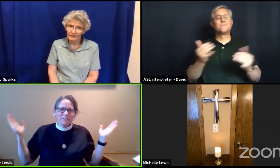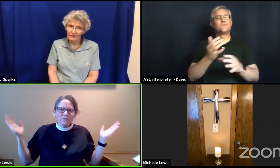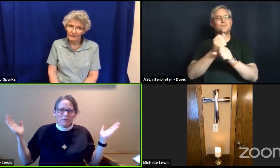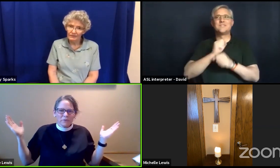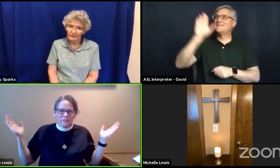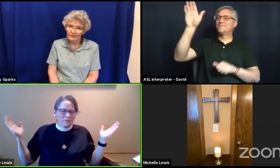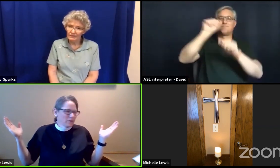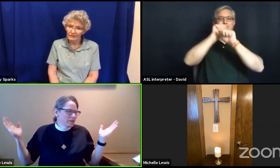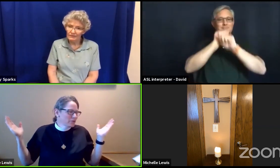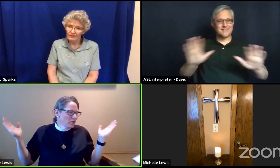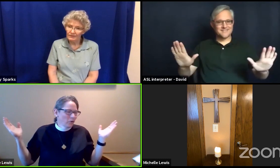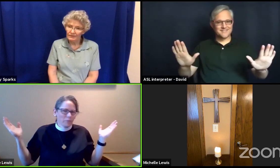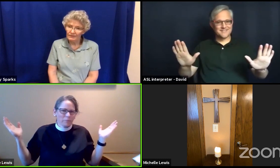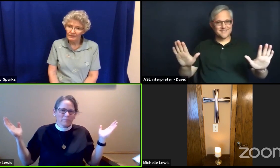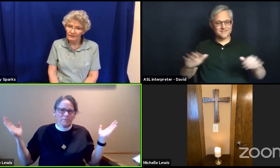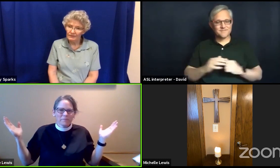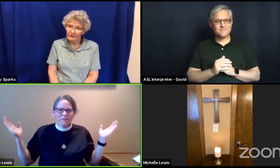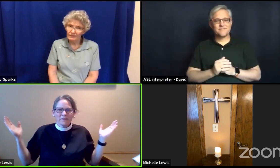As you go this week,